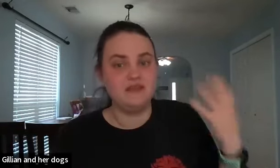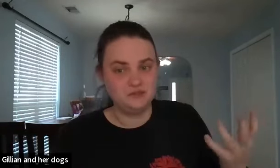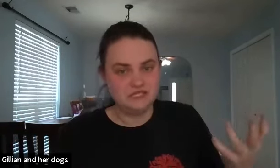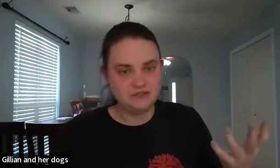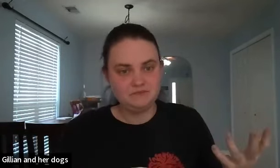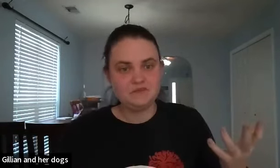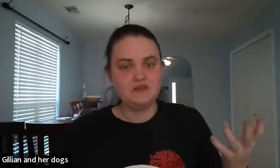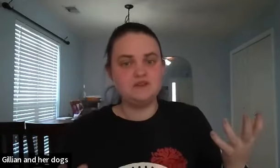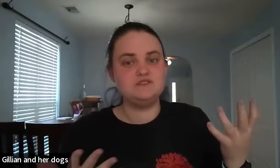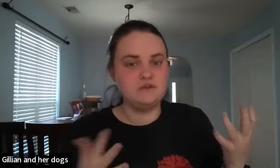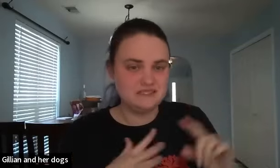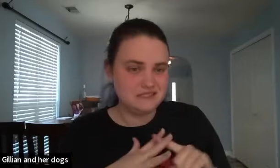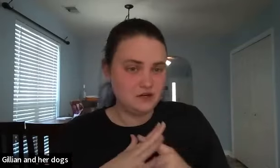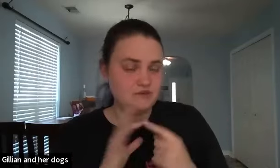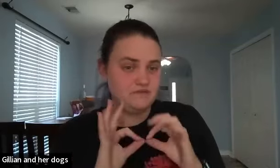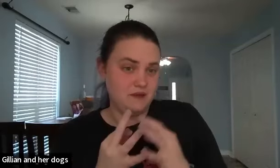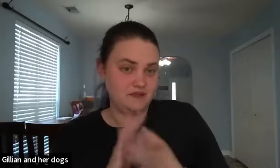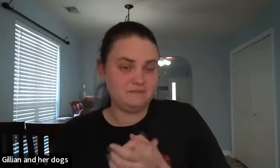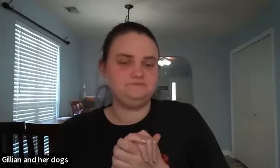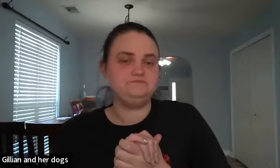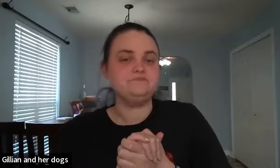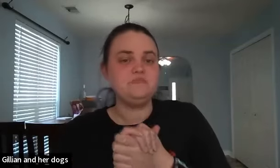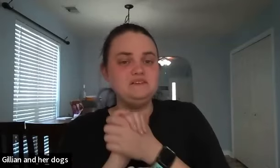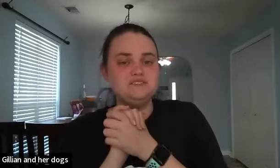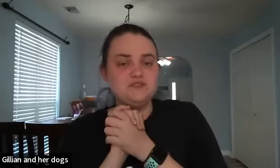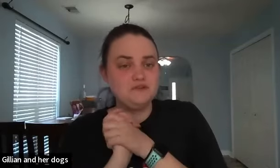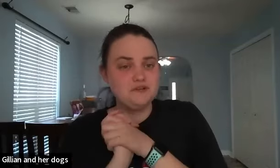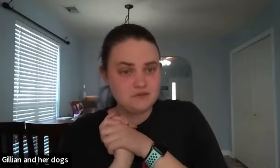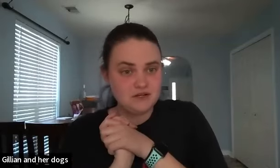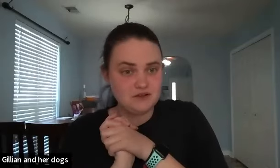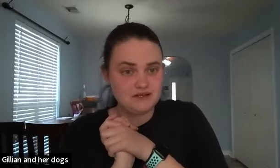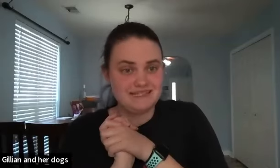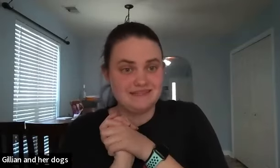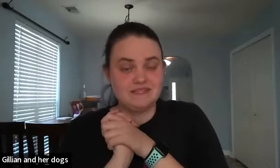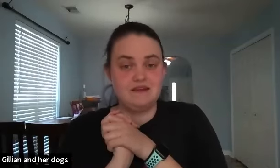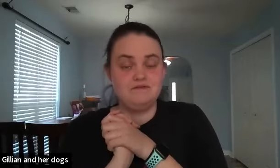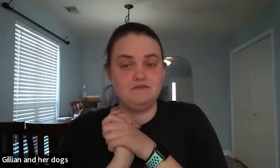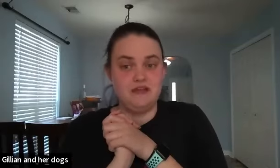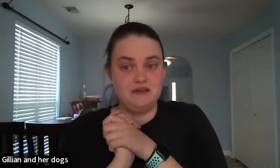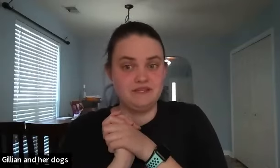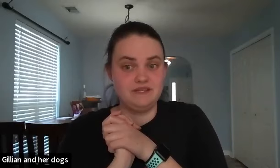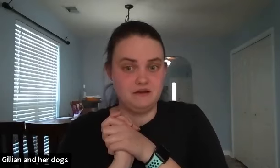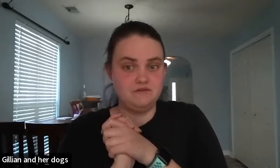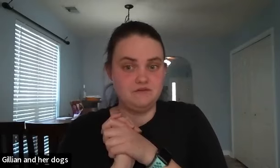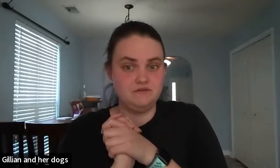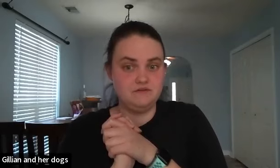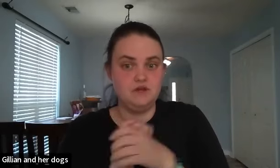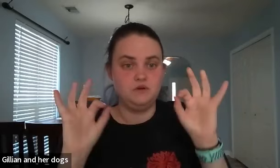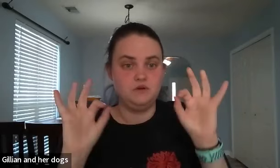that sort of deal. So let's get started with family. So the first one we're going to learn is the sign for family itself, which